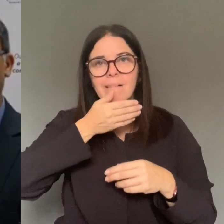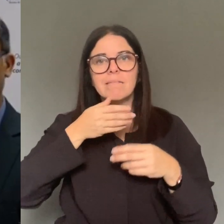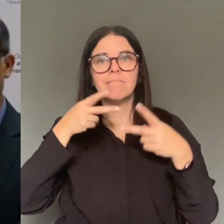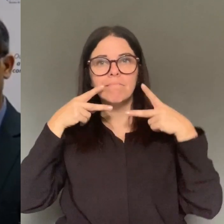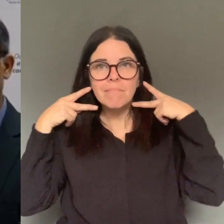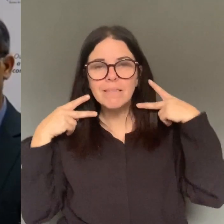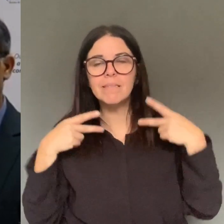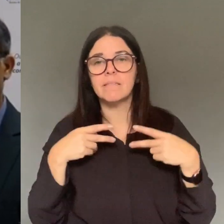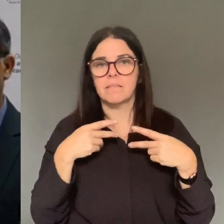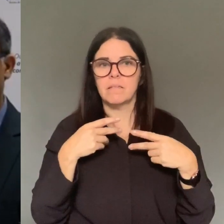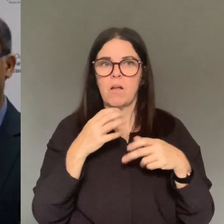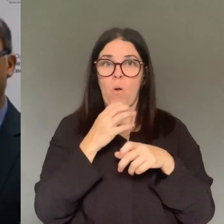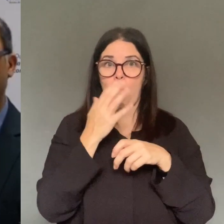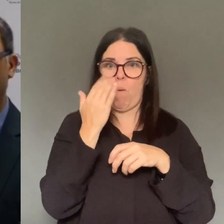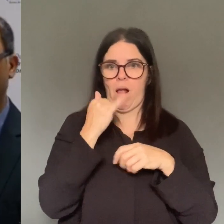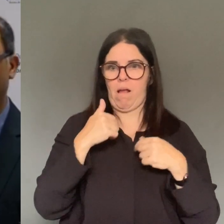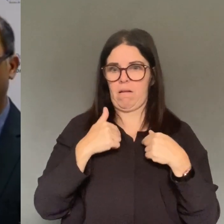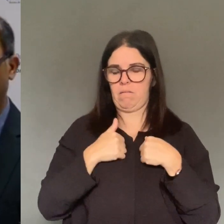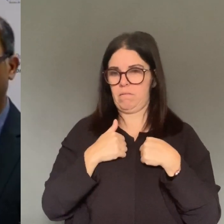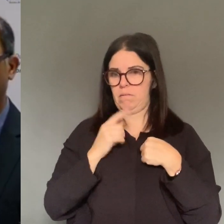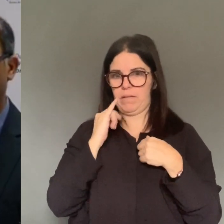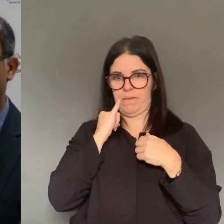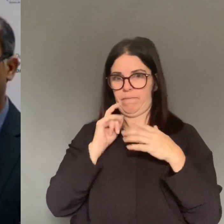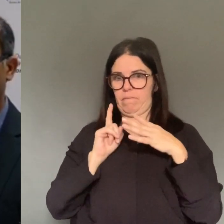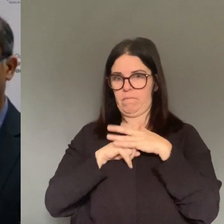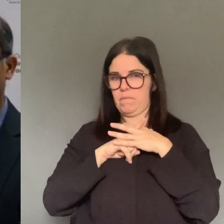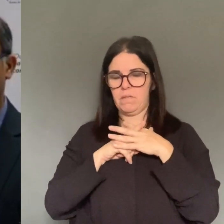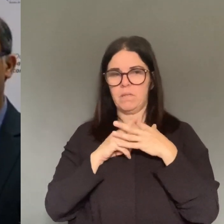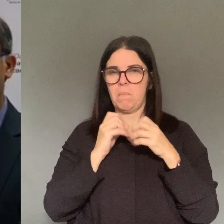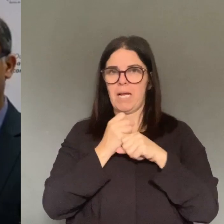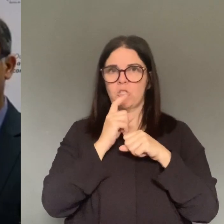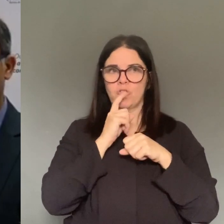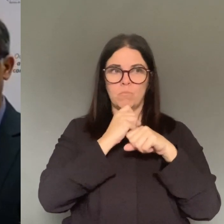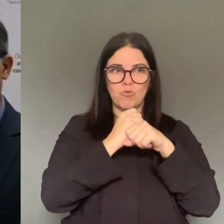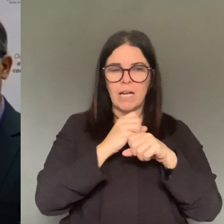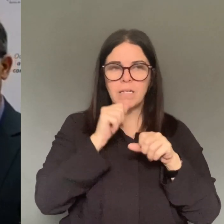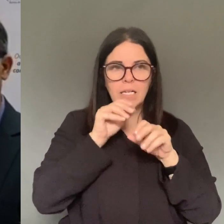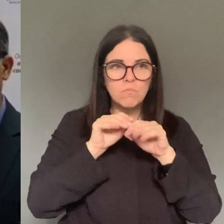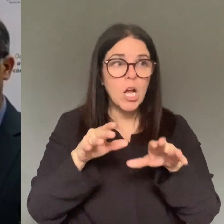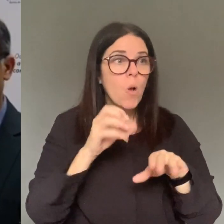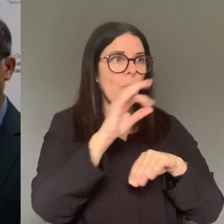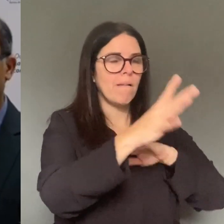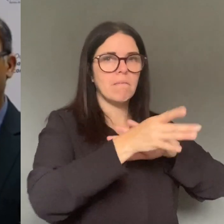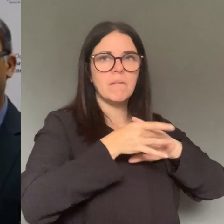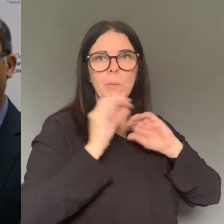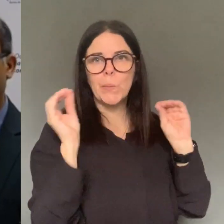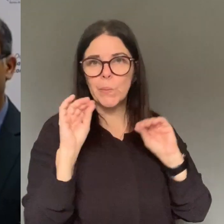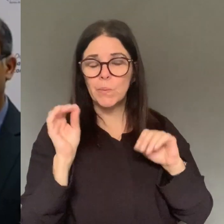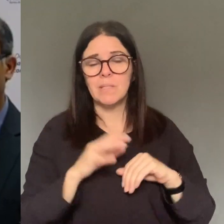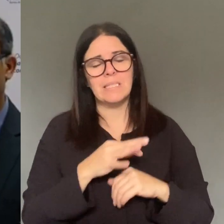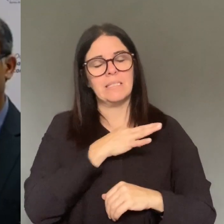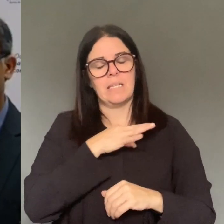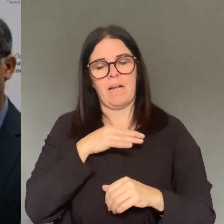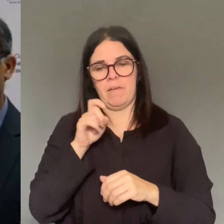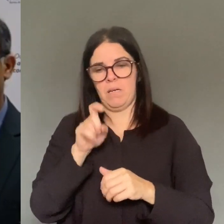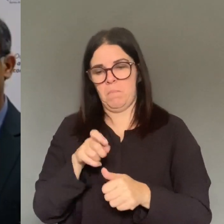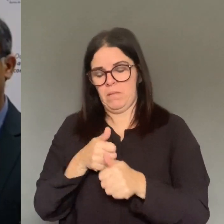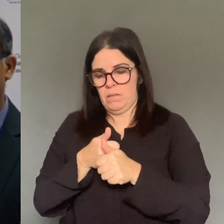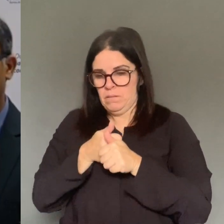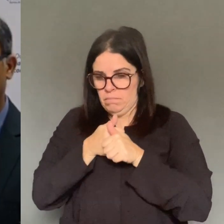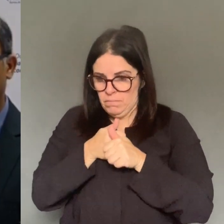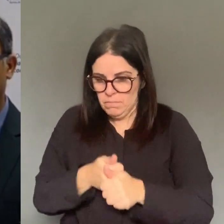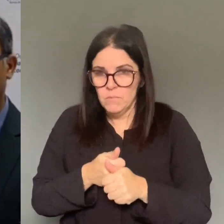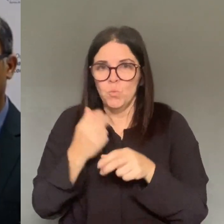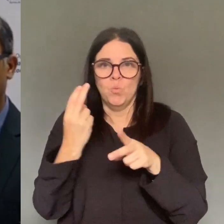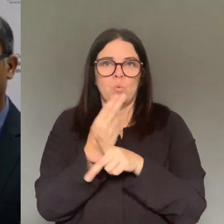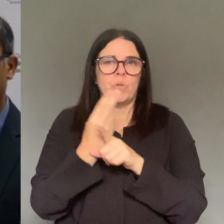these cases early and isolate them by taking appropriate infection prevention and control measures. Staff must wear procedure masks all the